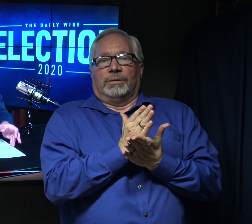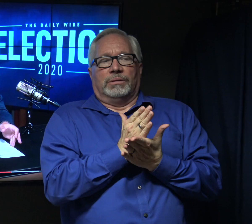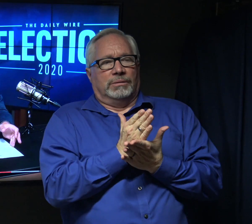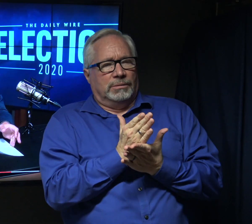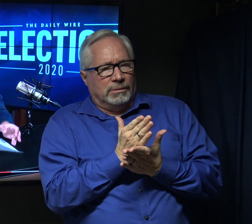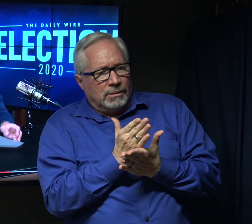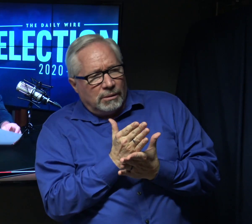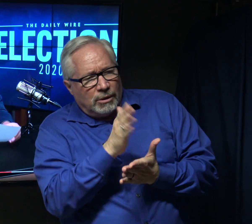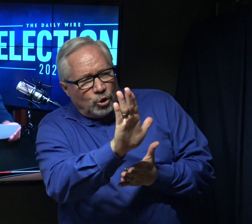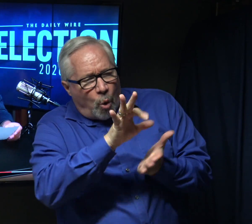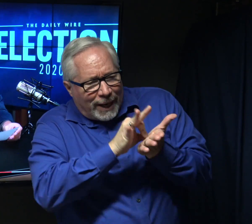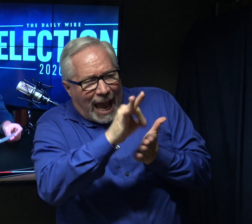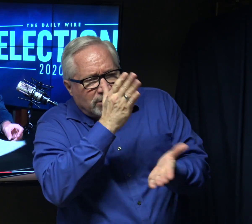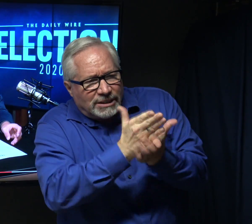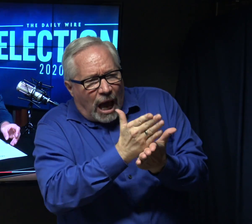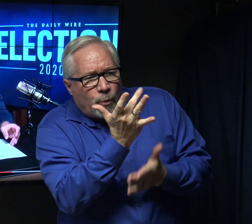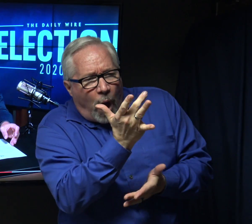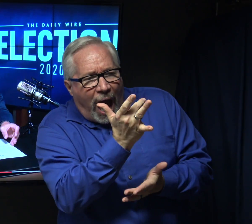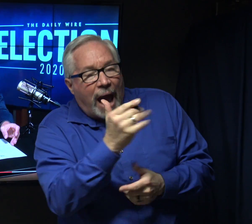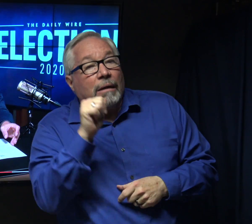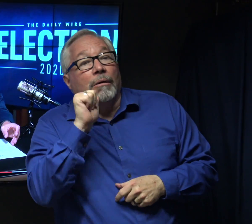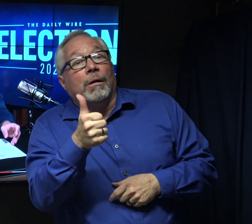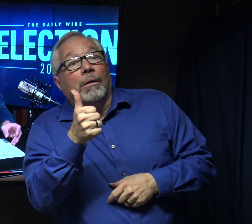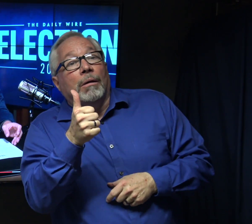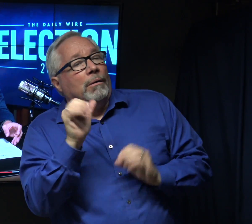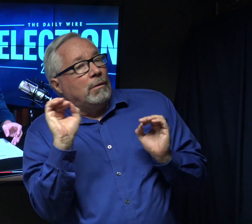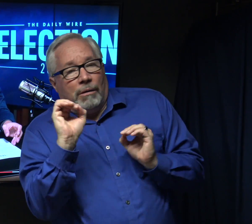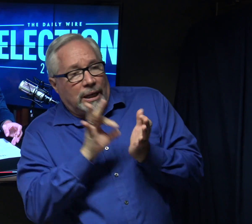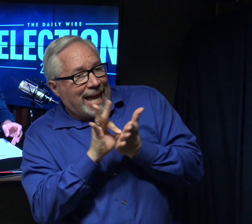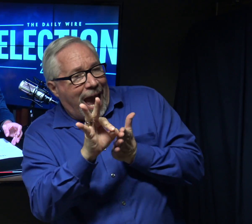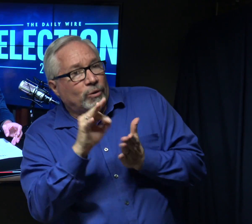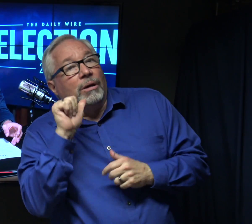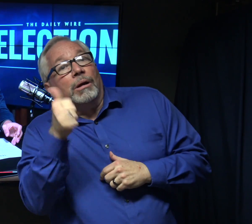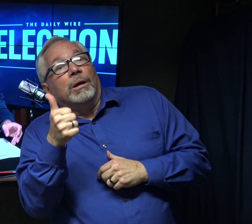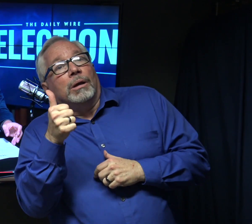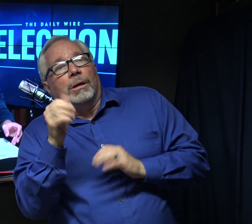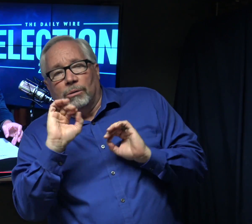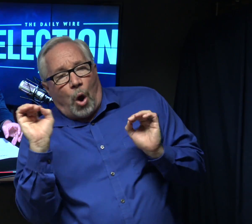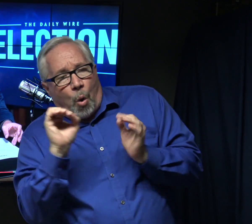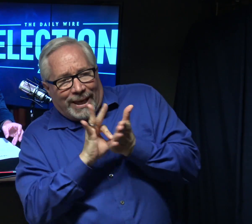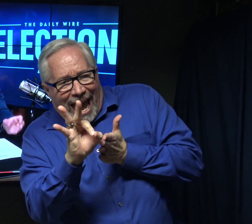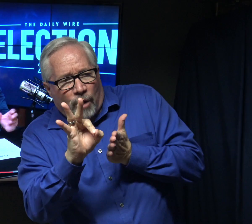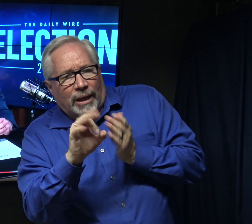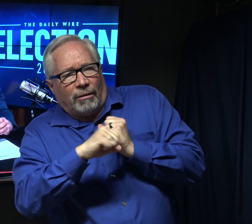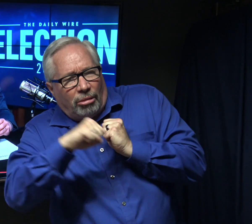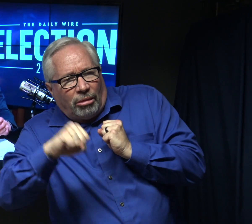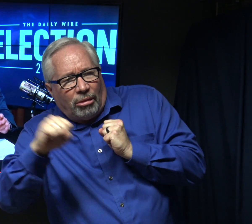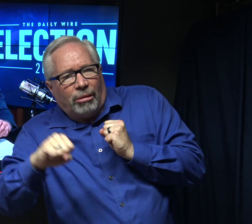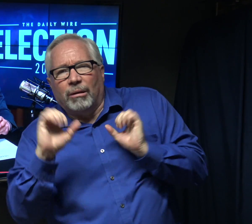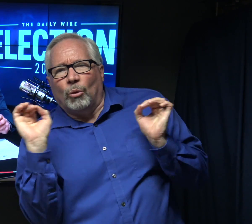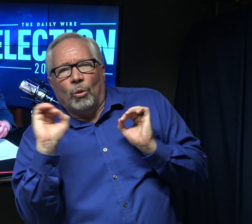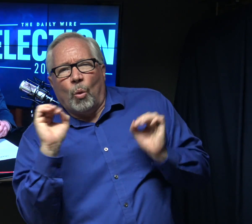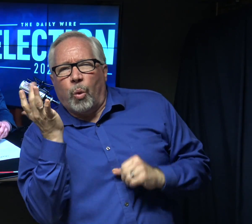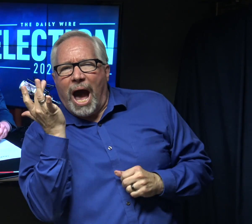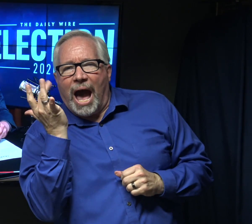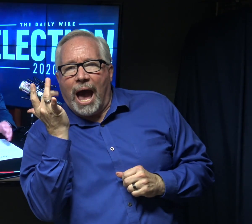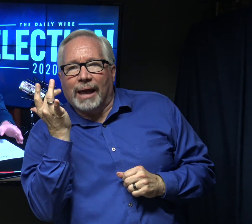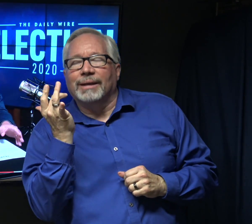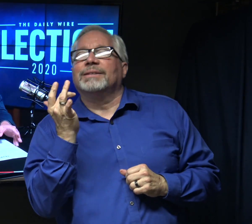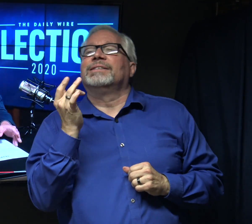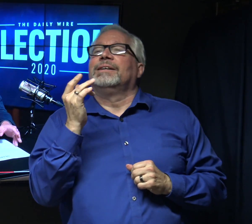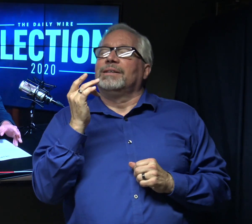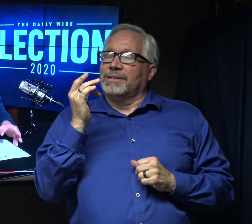Well, why did that happen? There's no explanation yet. Democrats will have to provide an explanation, and the Trump campaign will have to prosecute